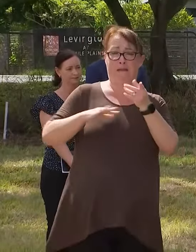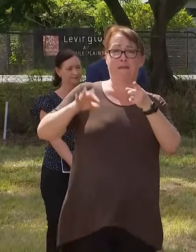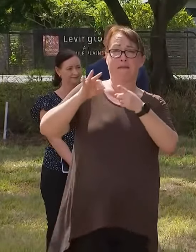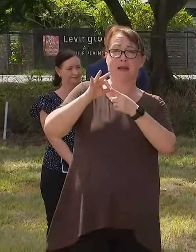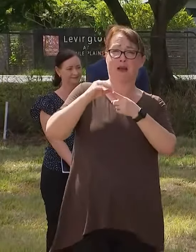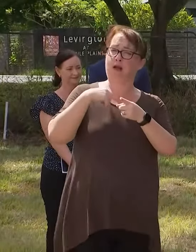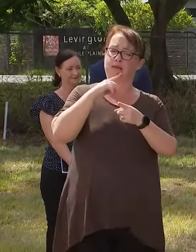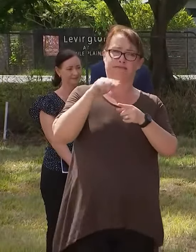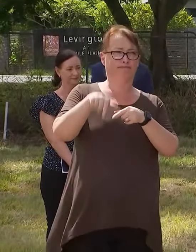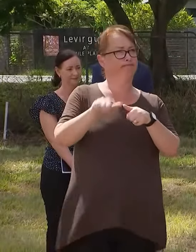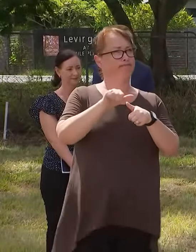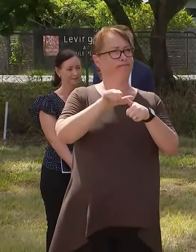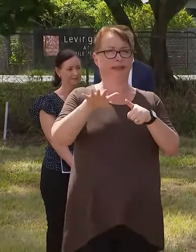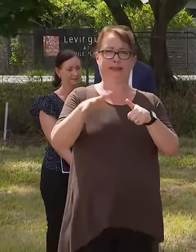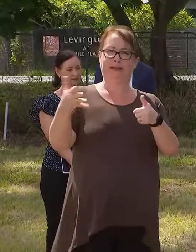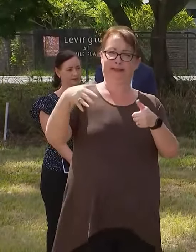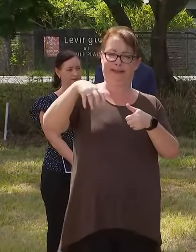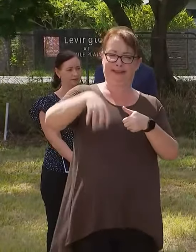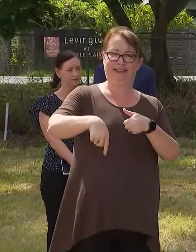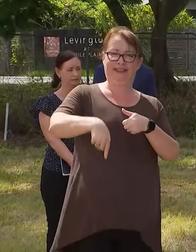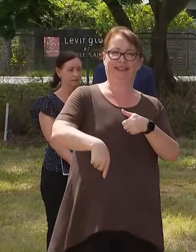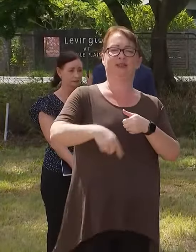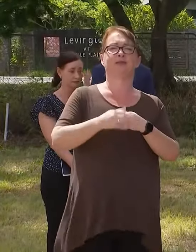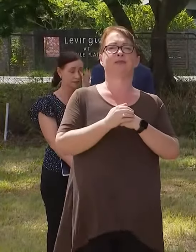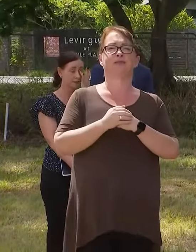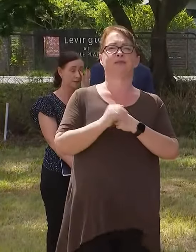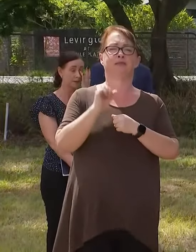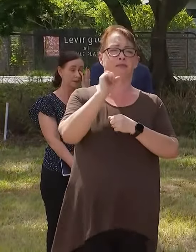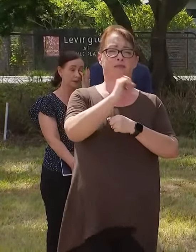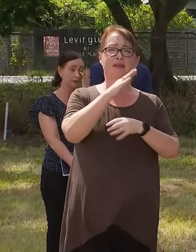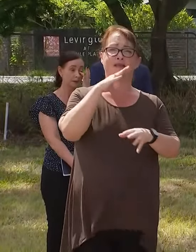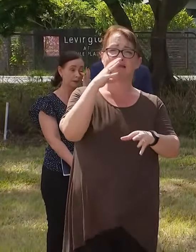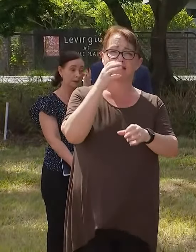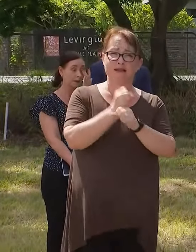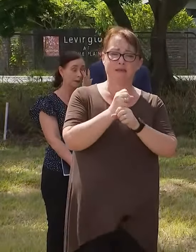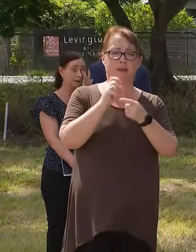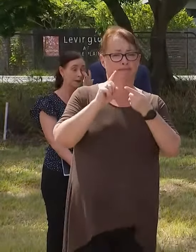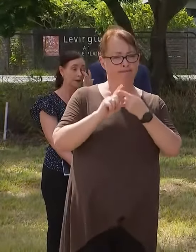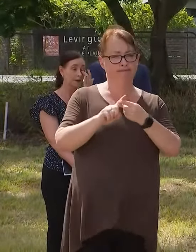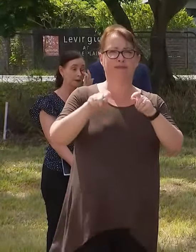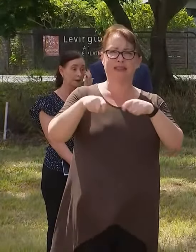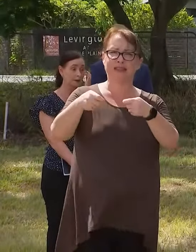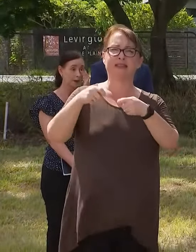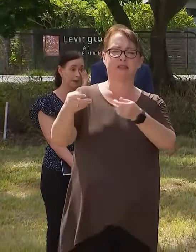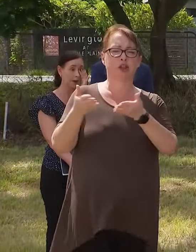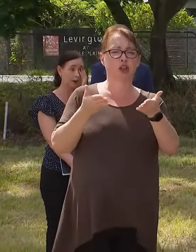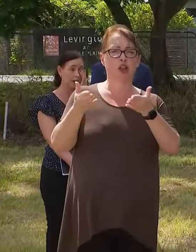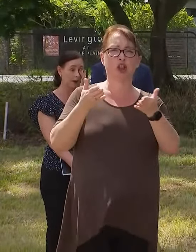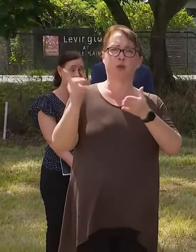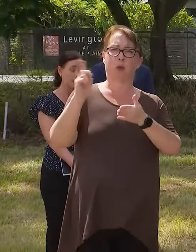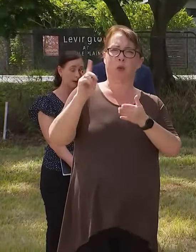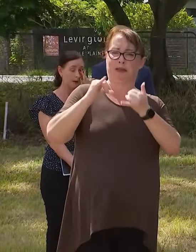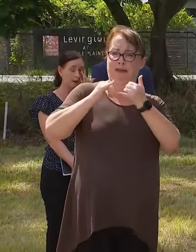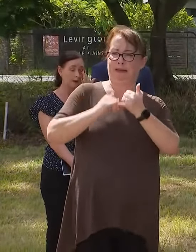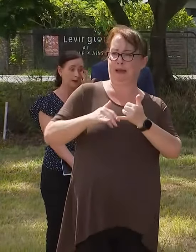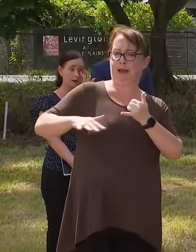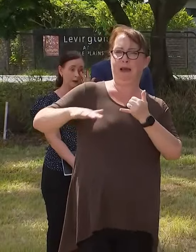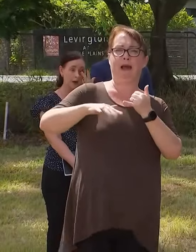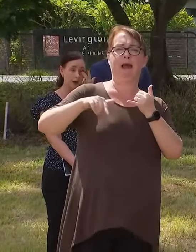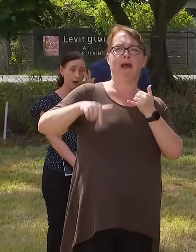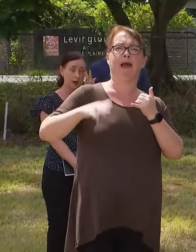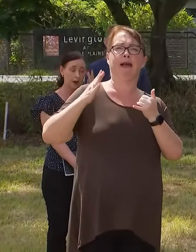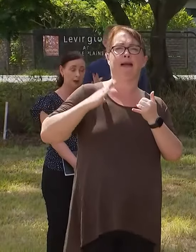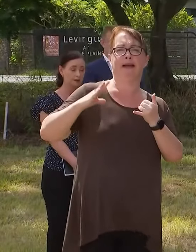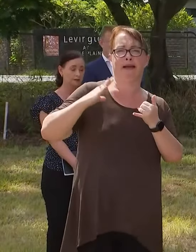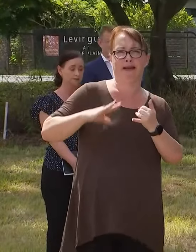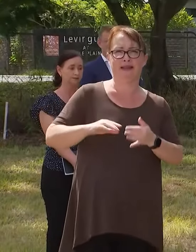be. The Palaszczuk government continues to deliver services in the Southside needs. Now is the right